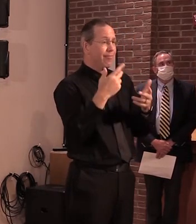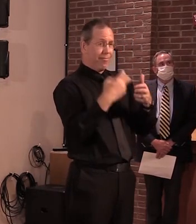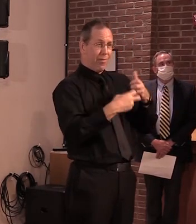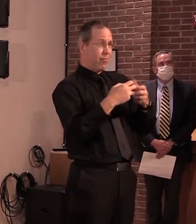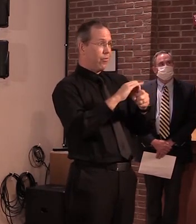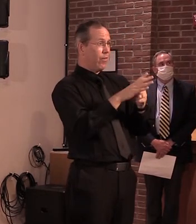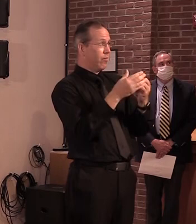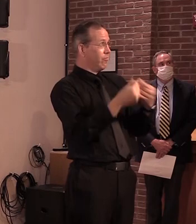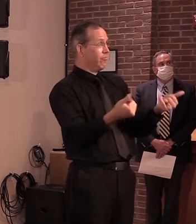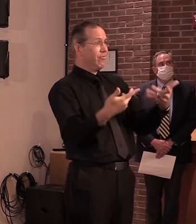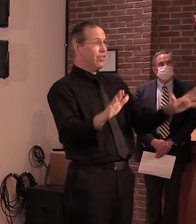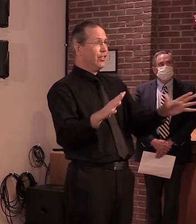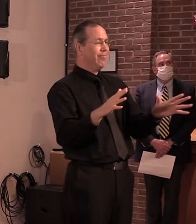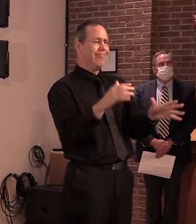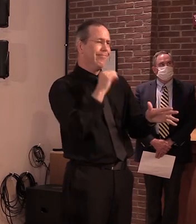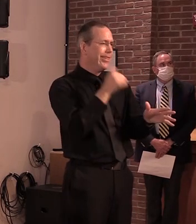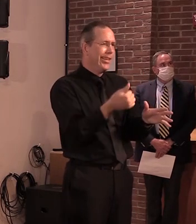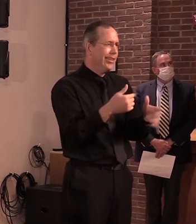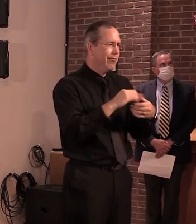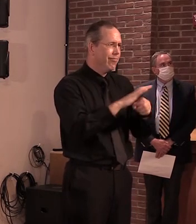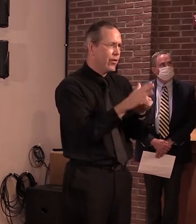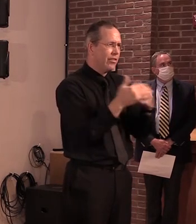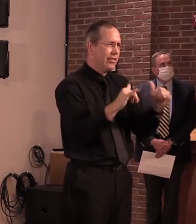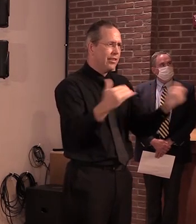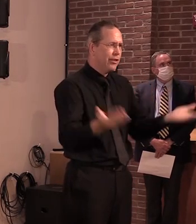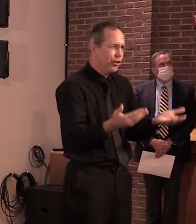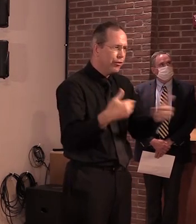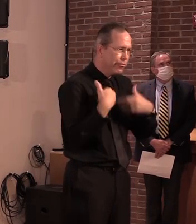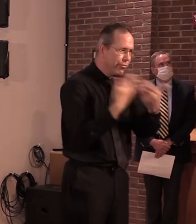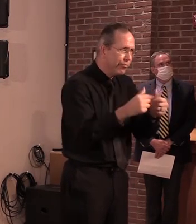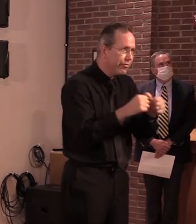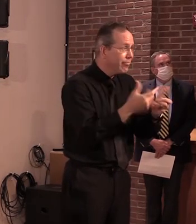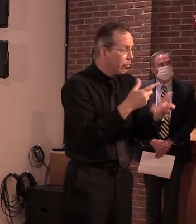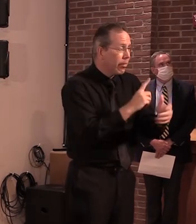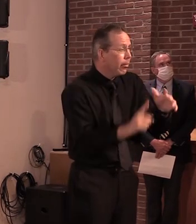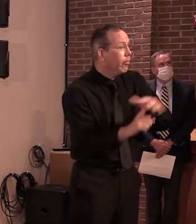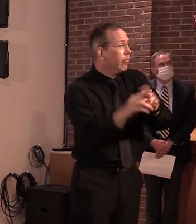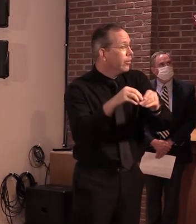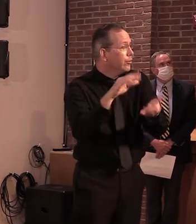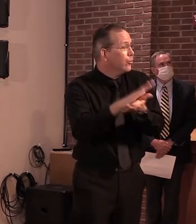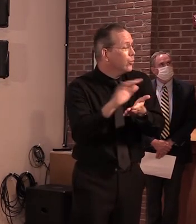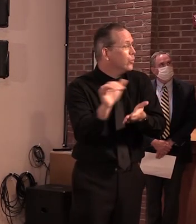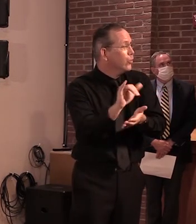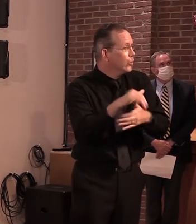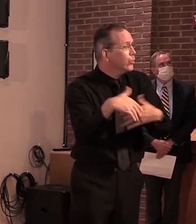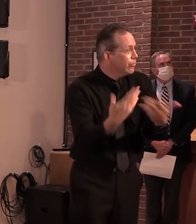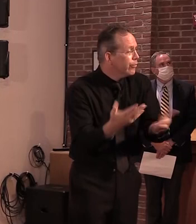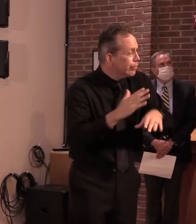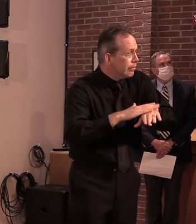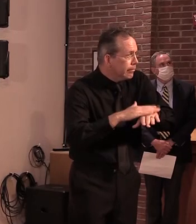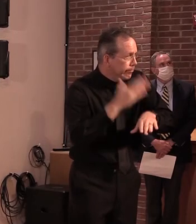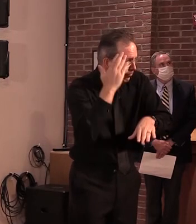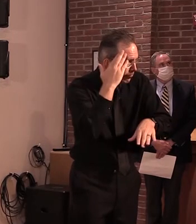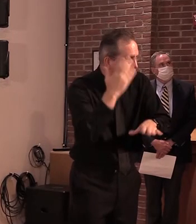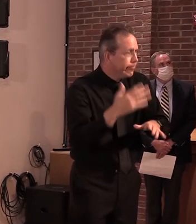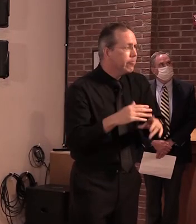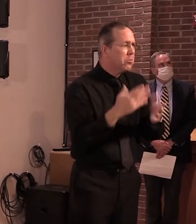possible some could involve a school, but we have a proven team that's ready to act quickly to contain